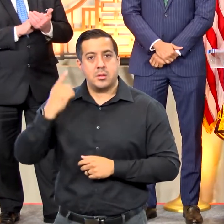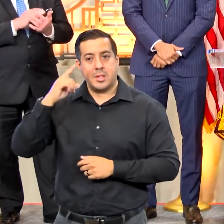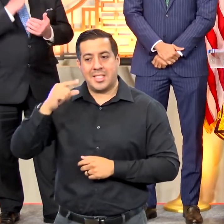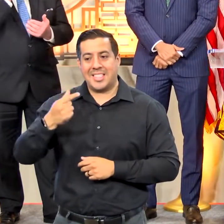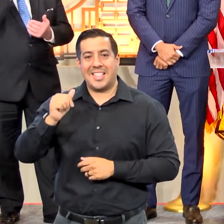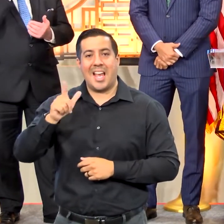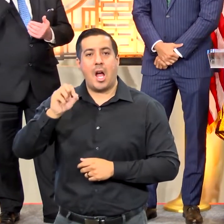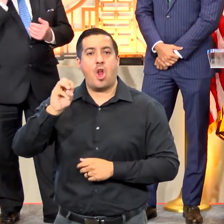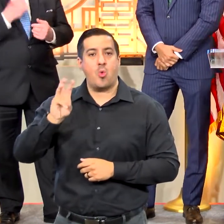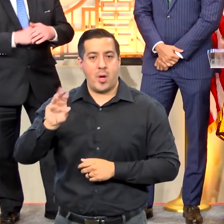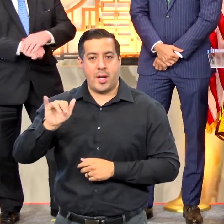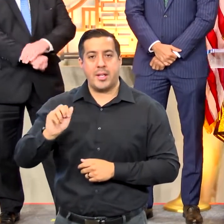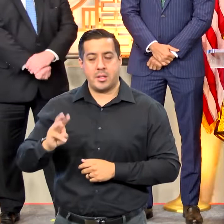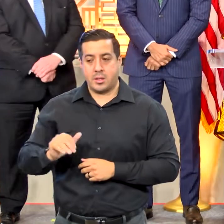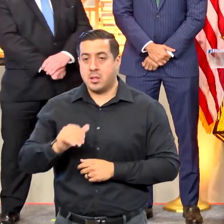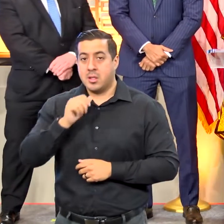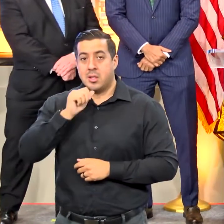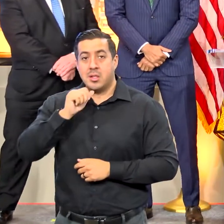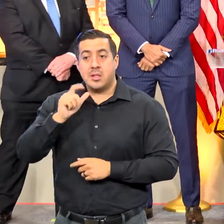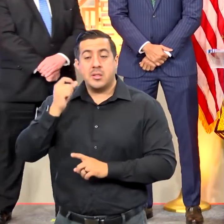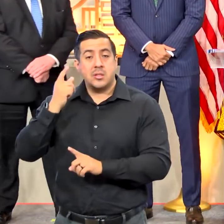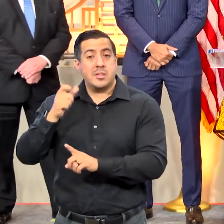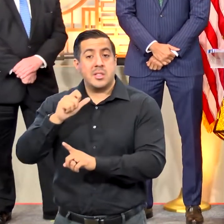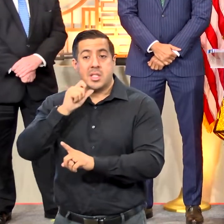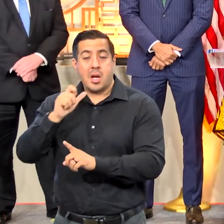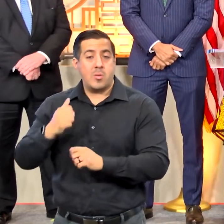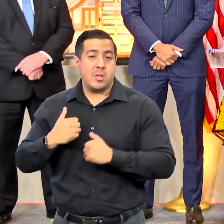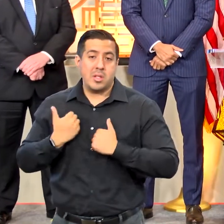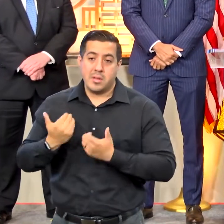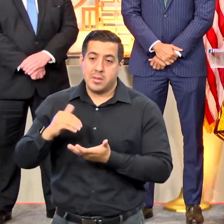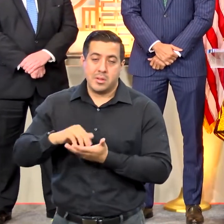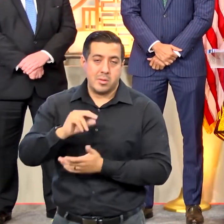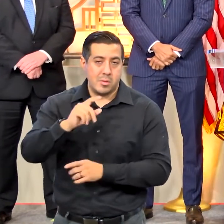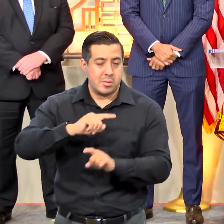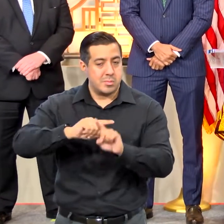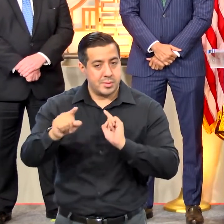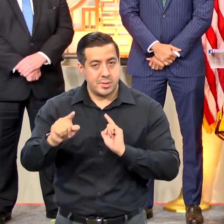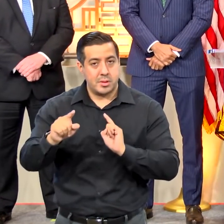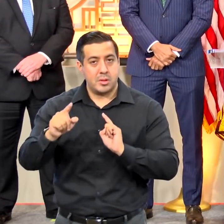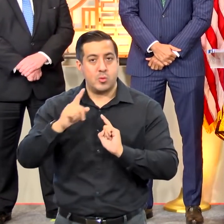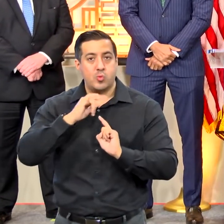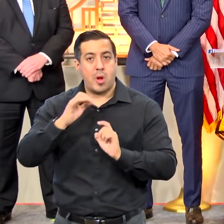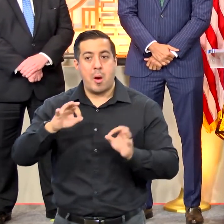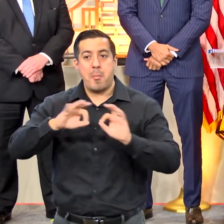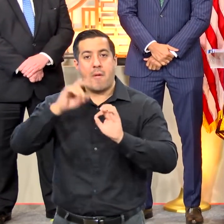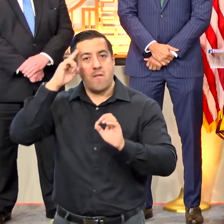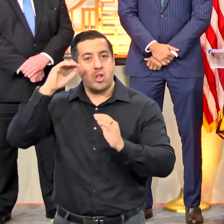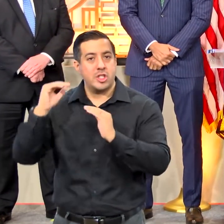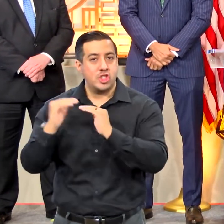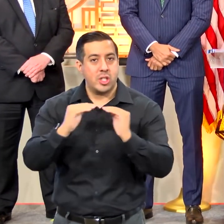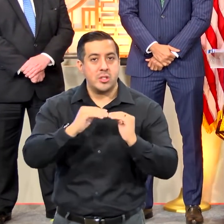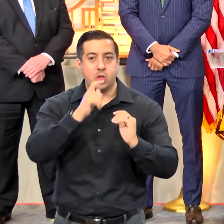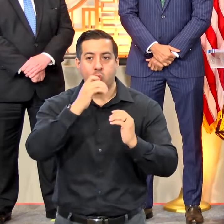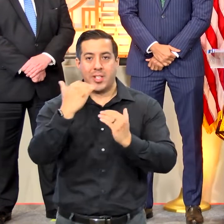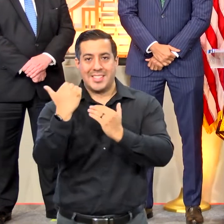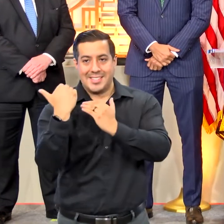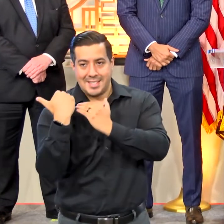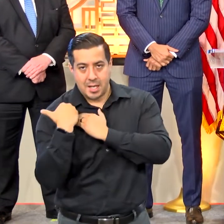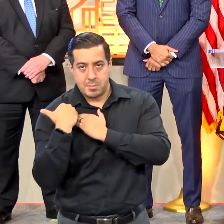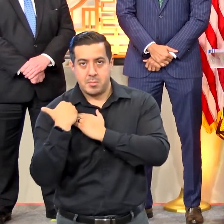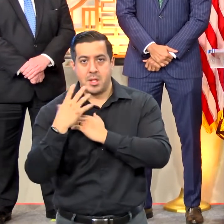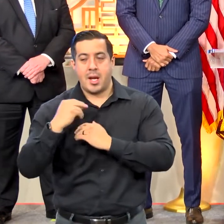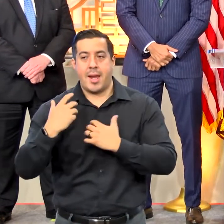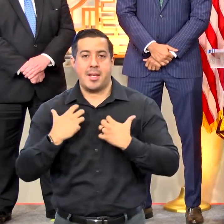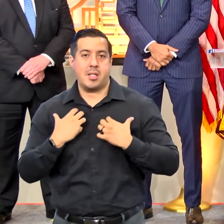Galloway. It will not bring him back, but it is an important step toward justice, accountability, and